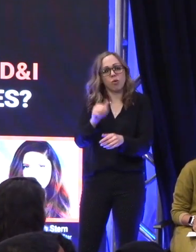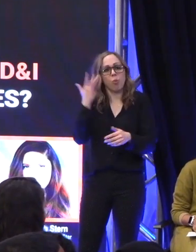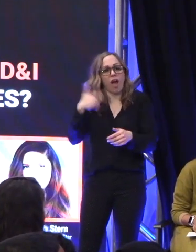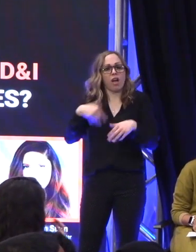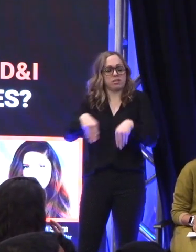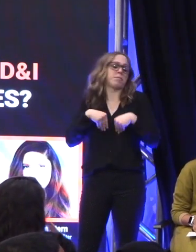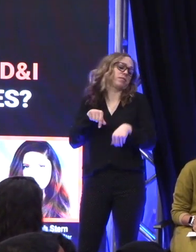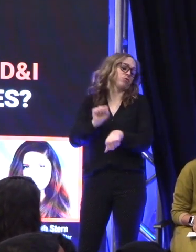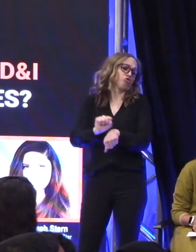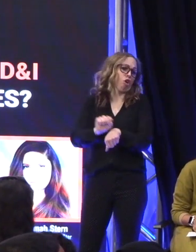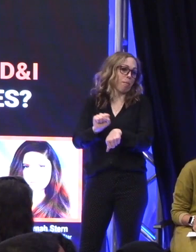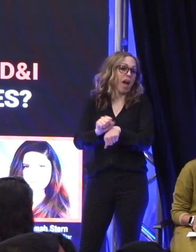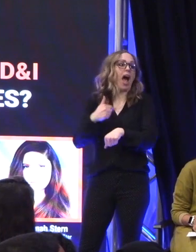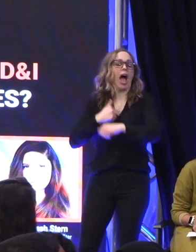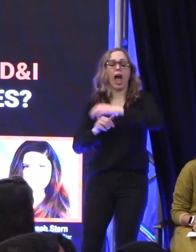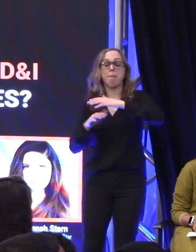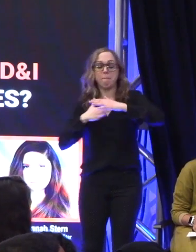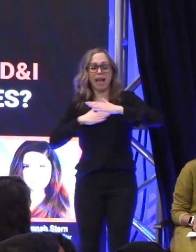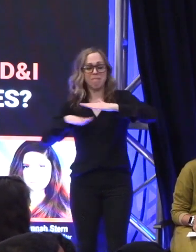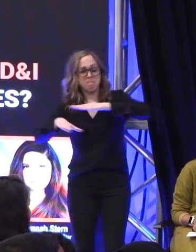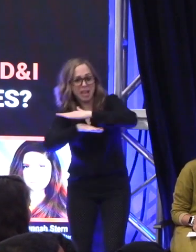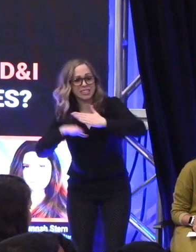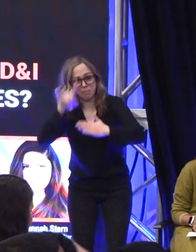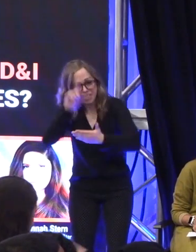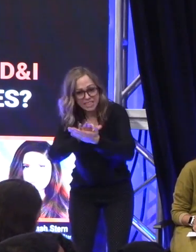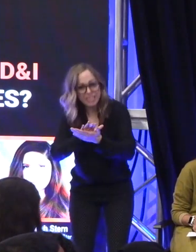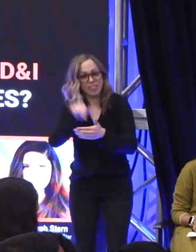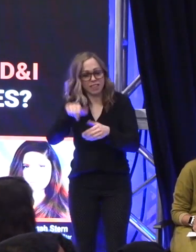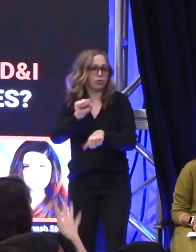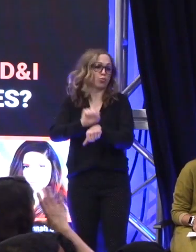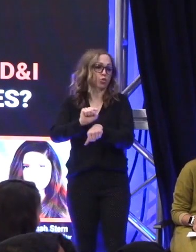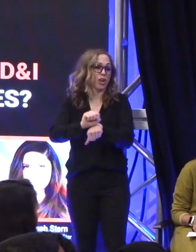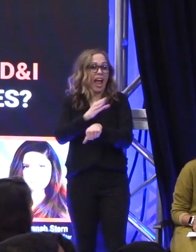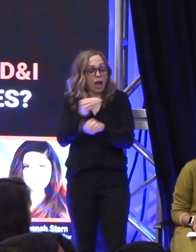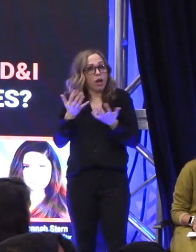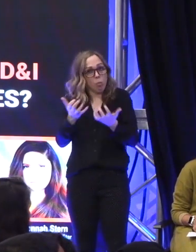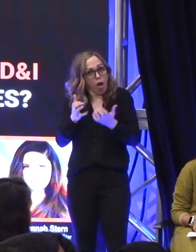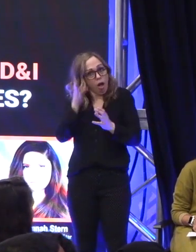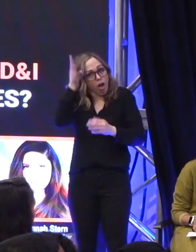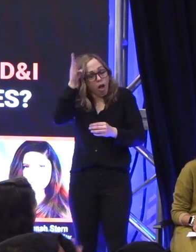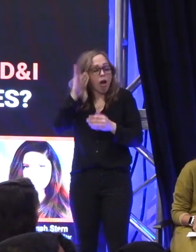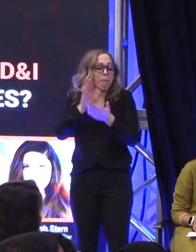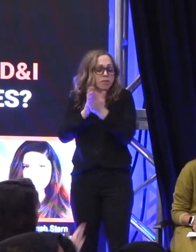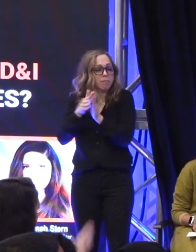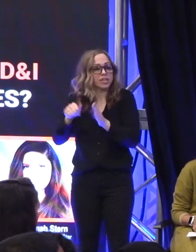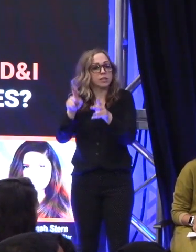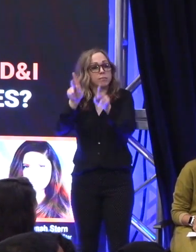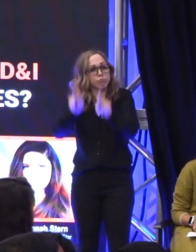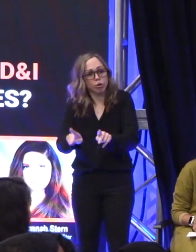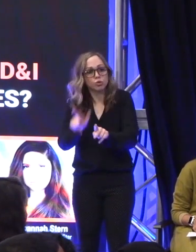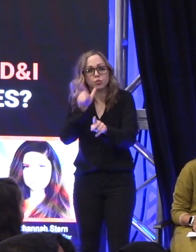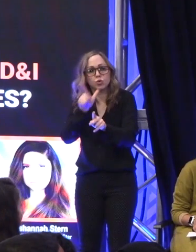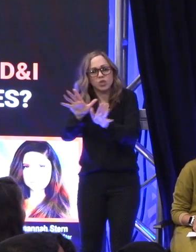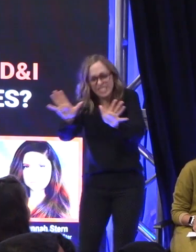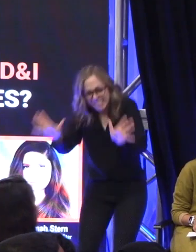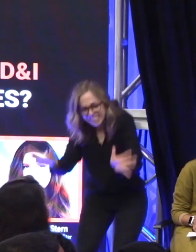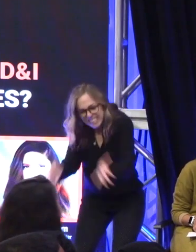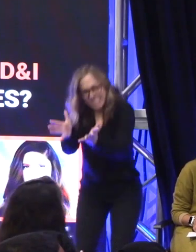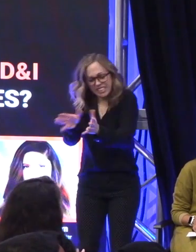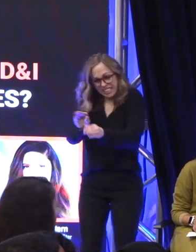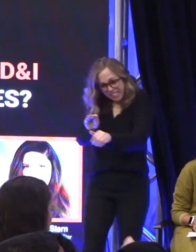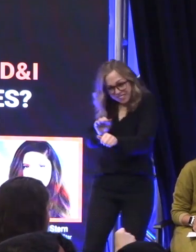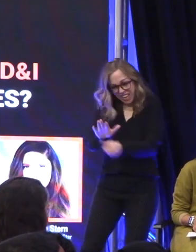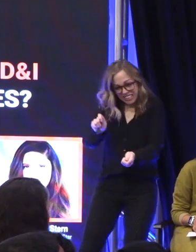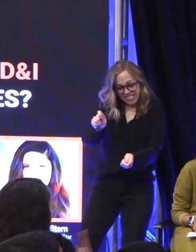job. I fundamentally believe in this work, and I really want to be the person that is the catalyst to kind of spark change, to